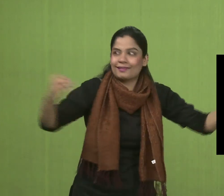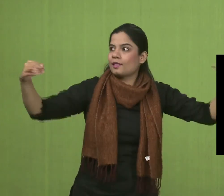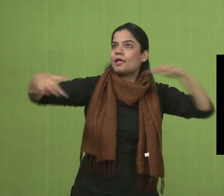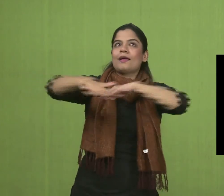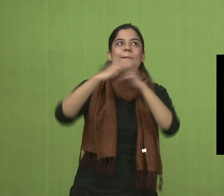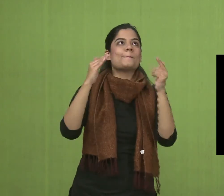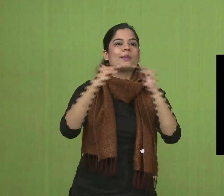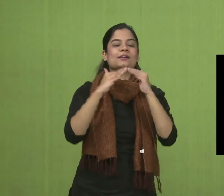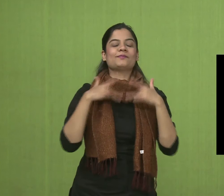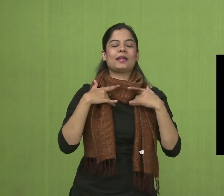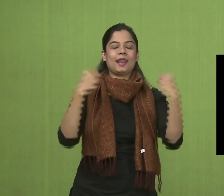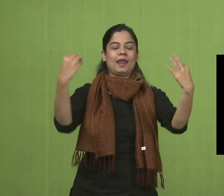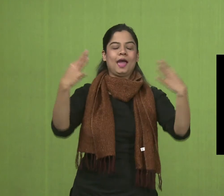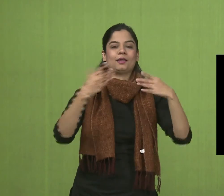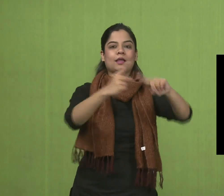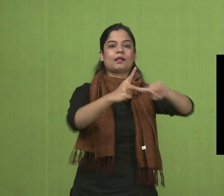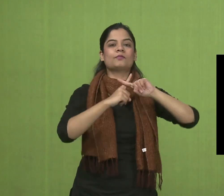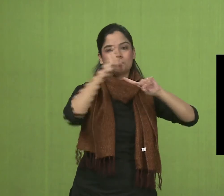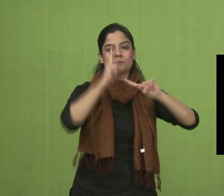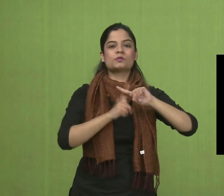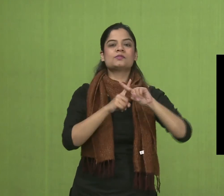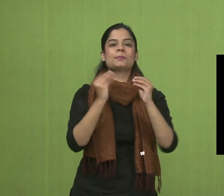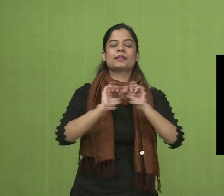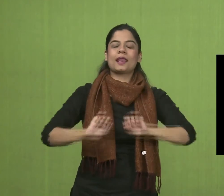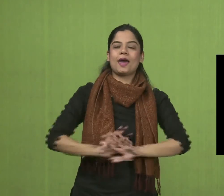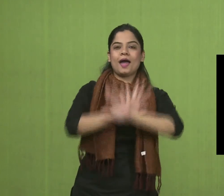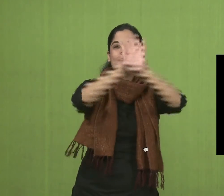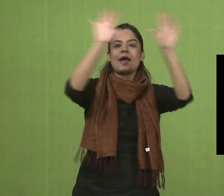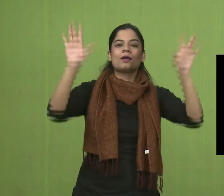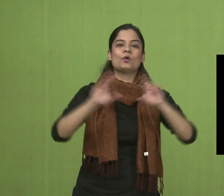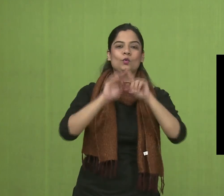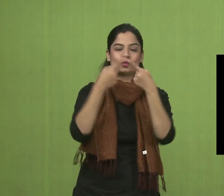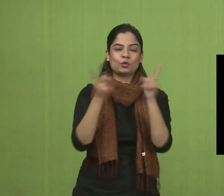just remember that they are well lit and provide positivity in the house.